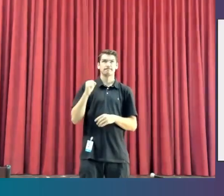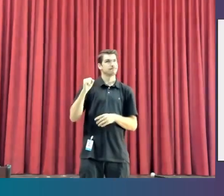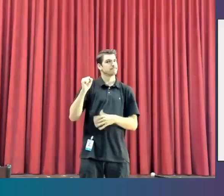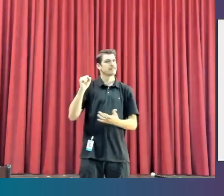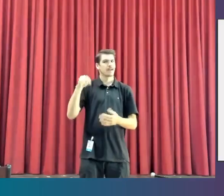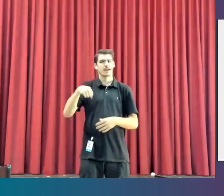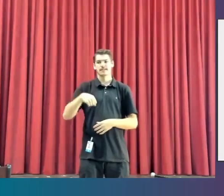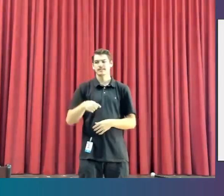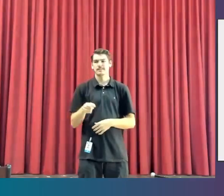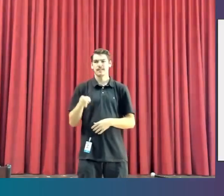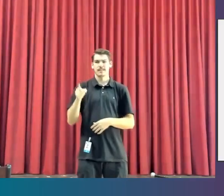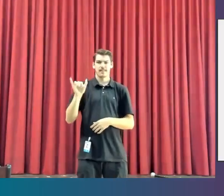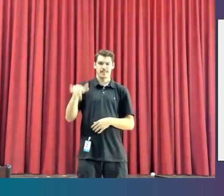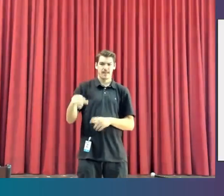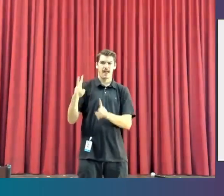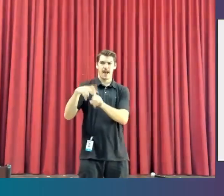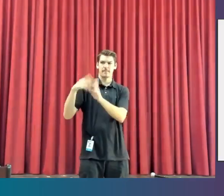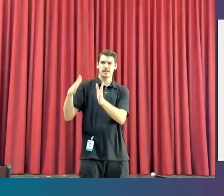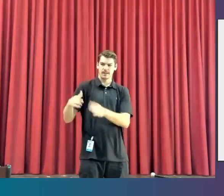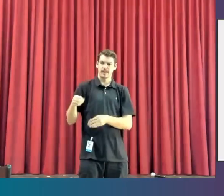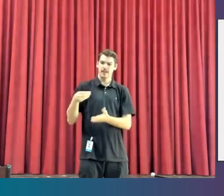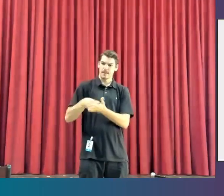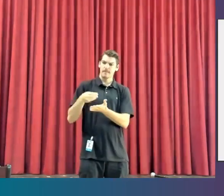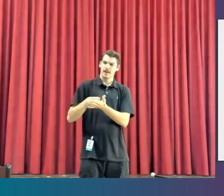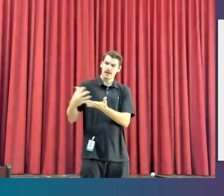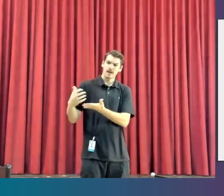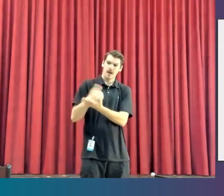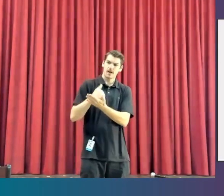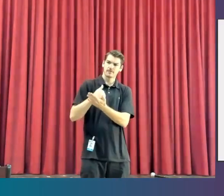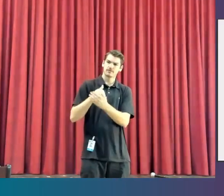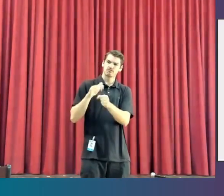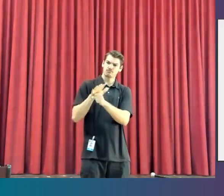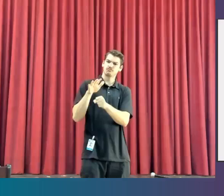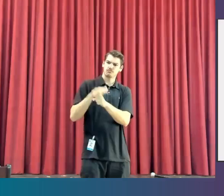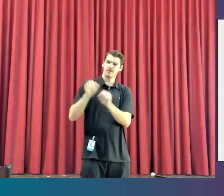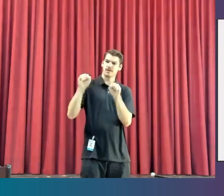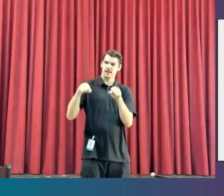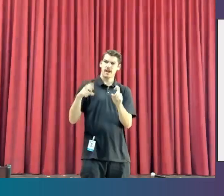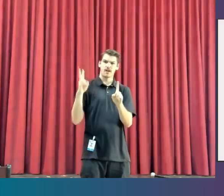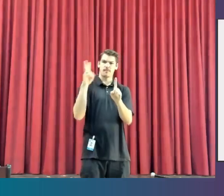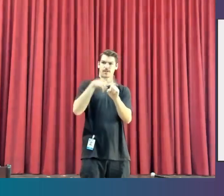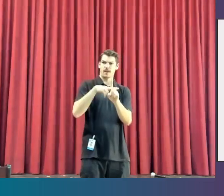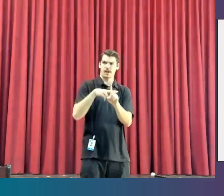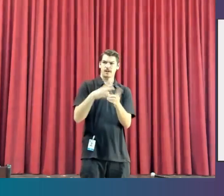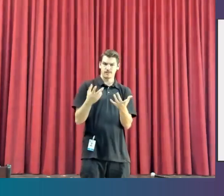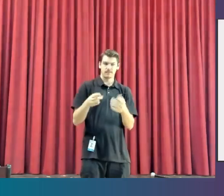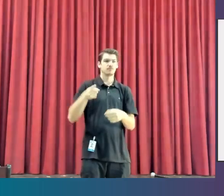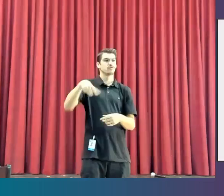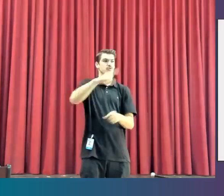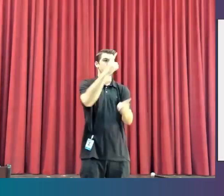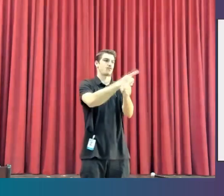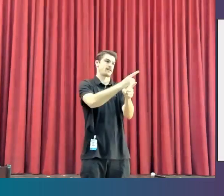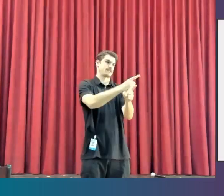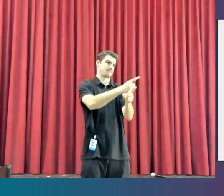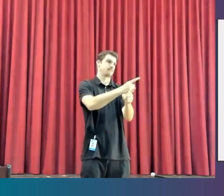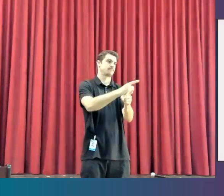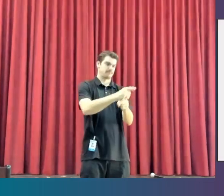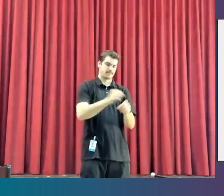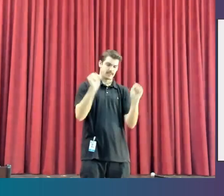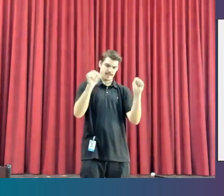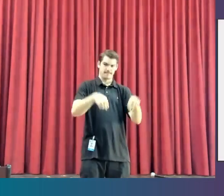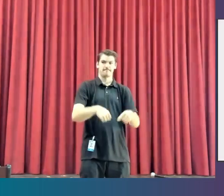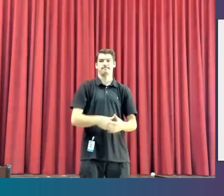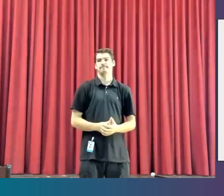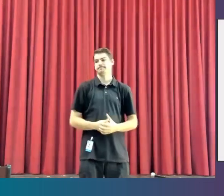yes, this applicant makes enough money to meet that income standard, you are correct.